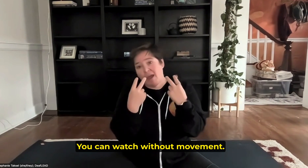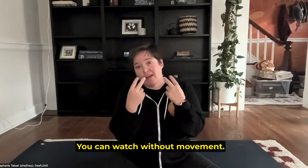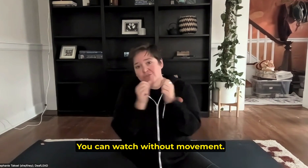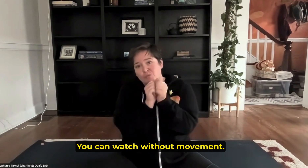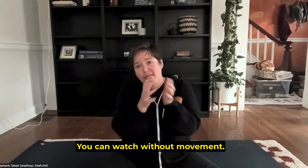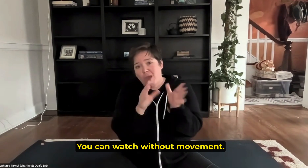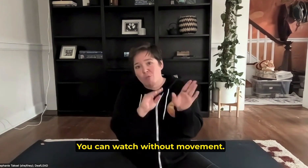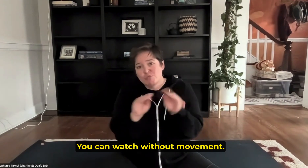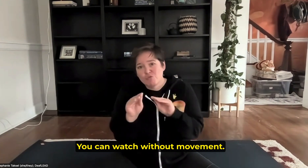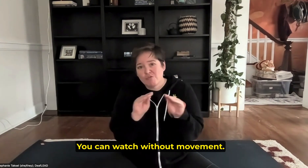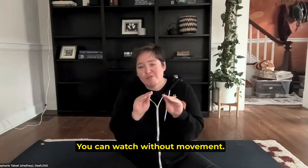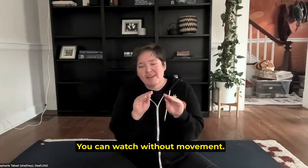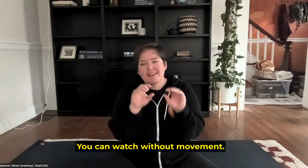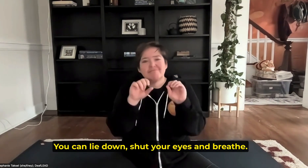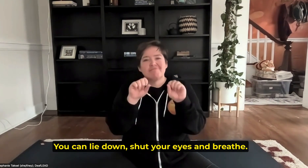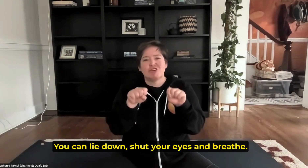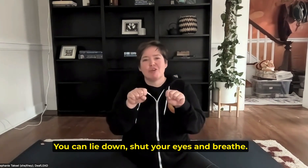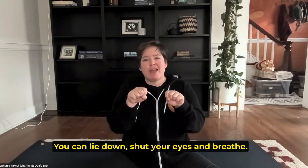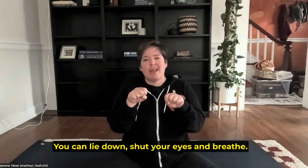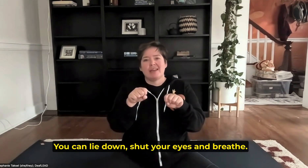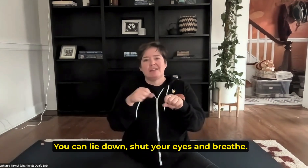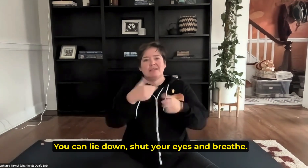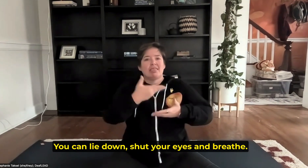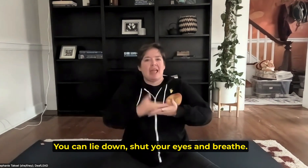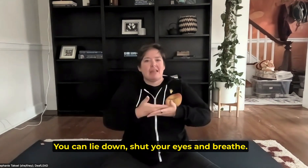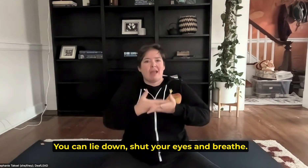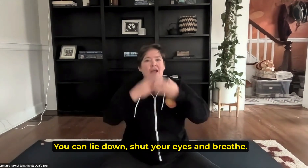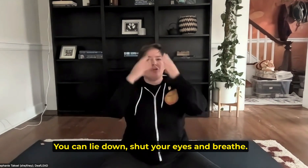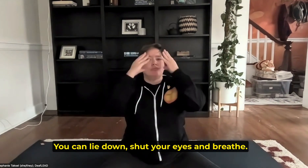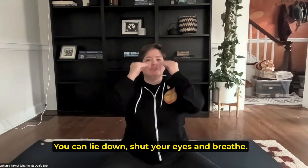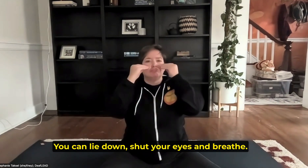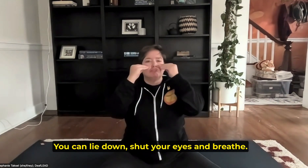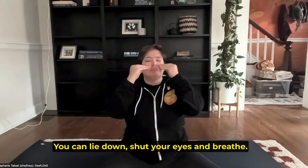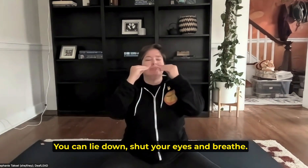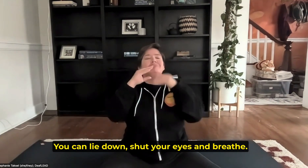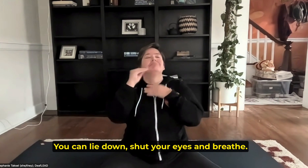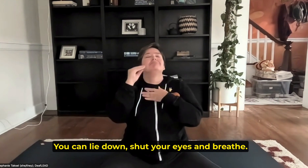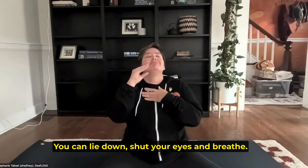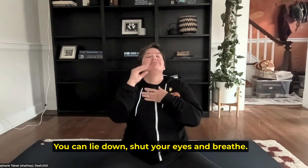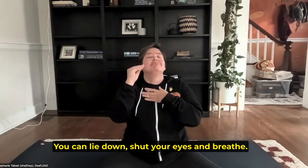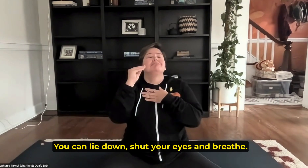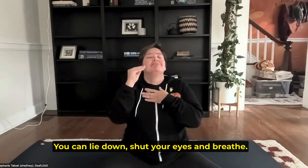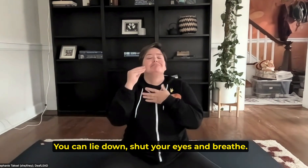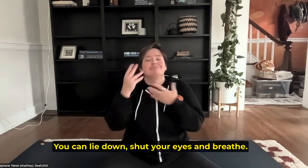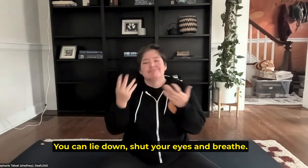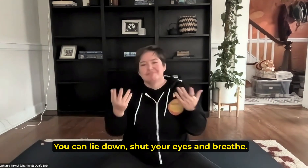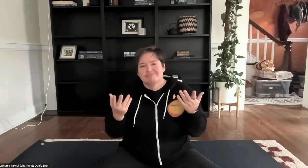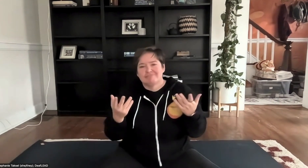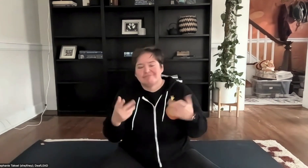without movement. You can lie down, shut your eyes, and breathe.